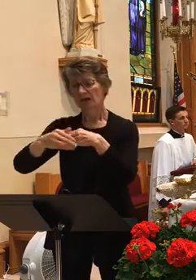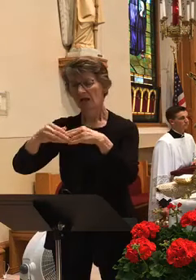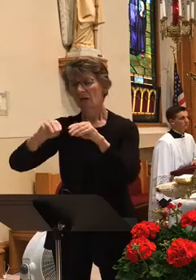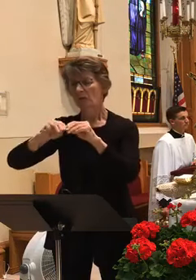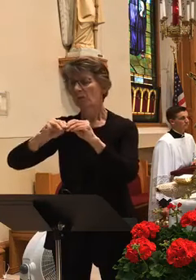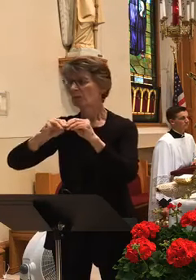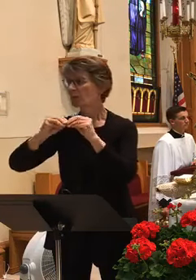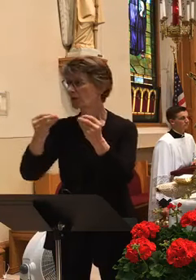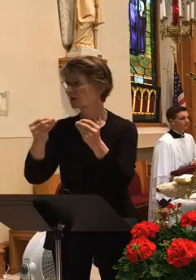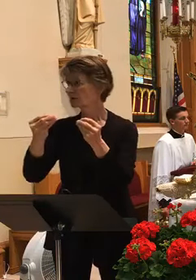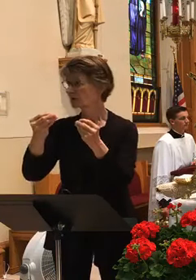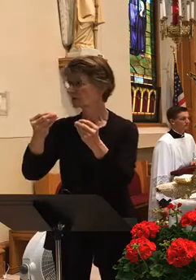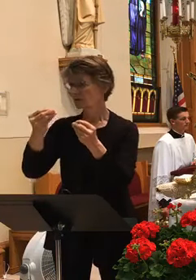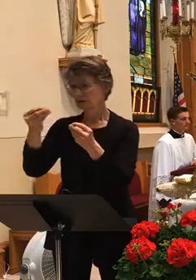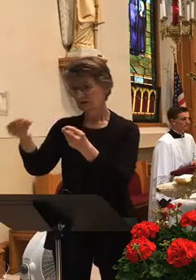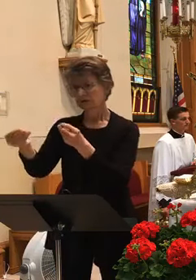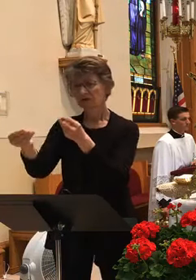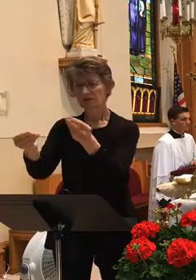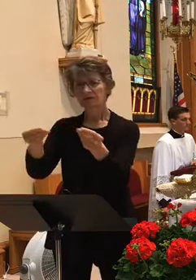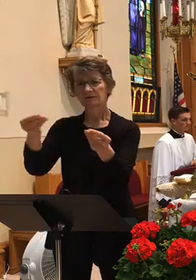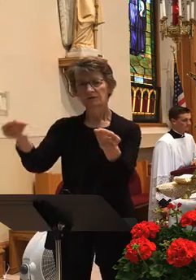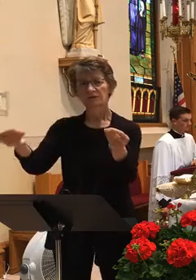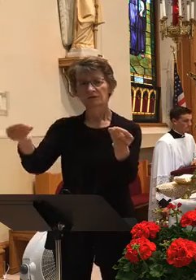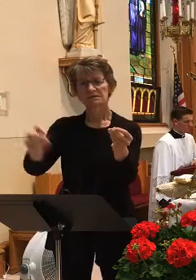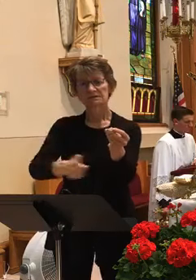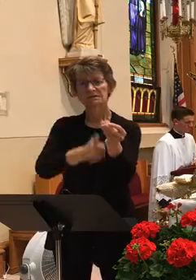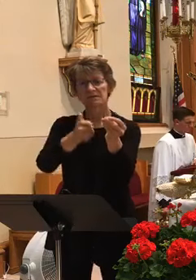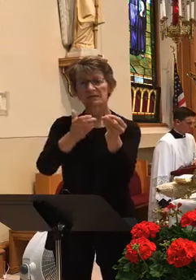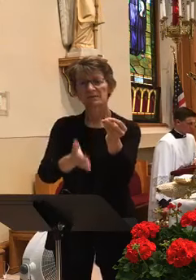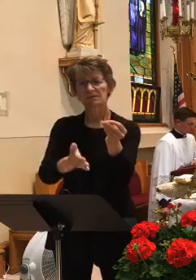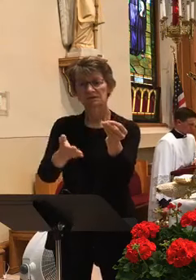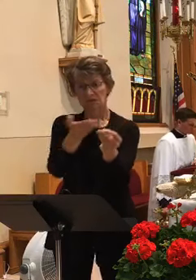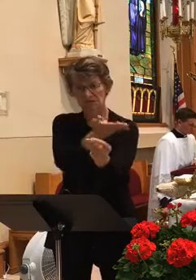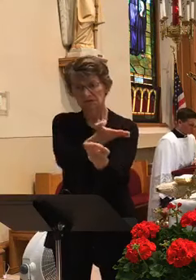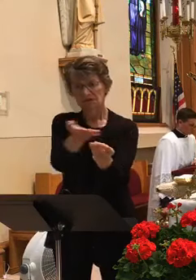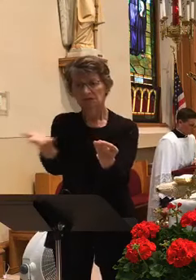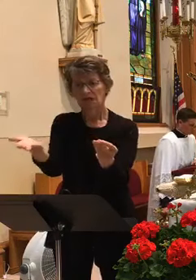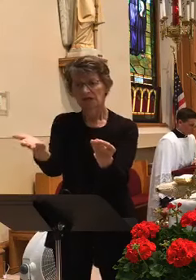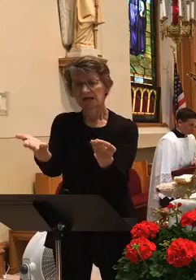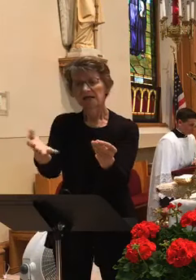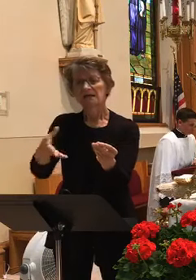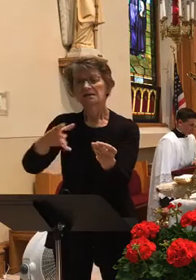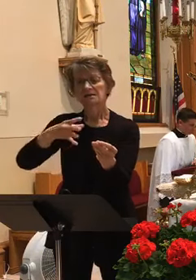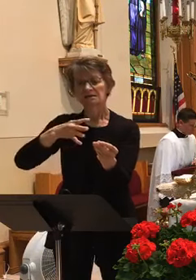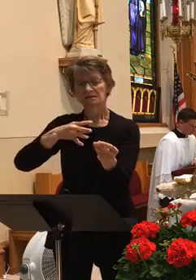bread, gave it to his disciples, saying,